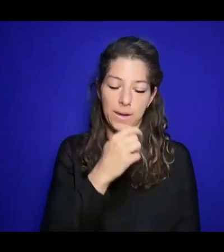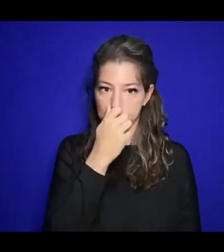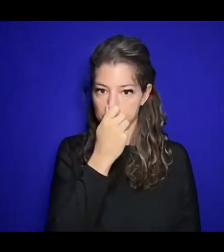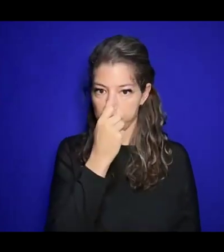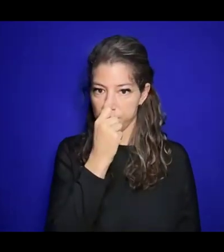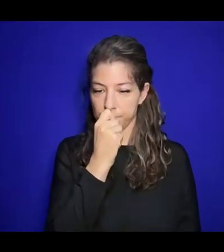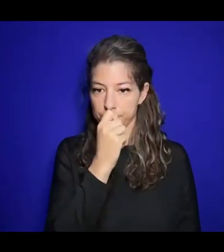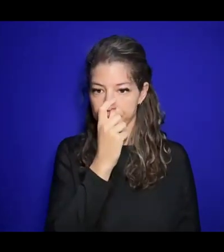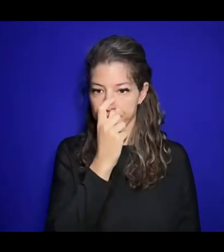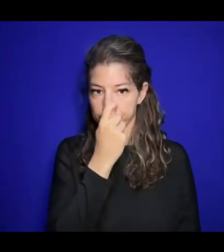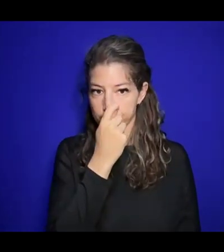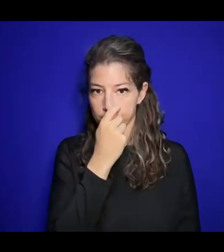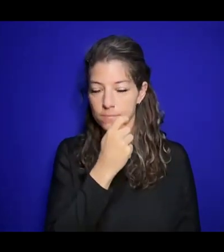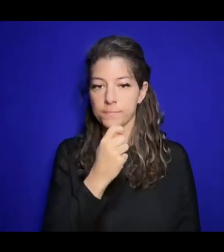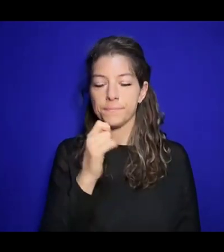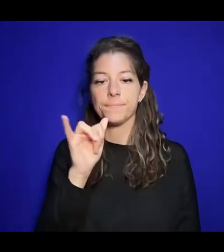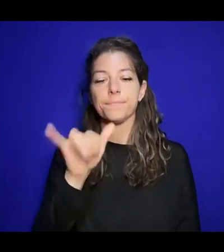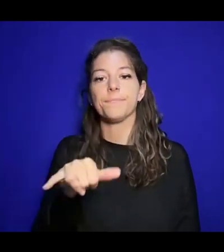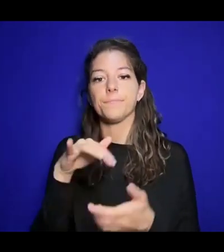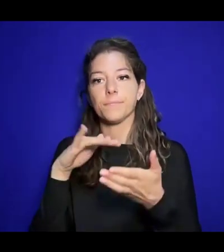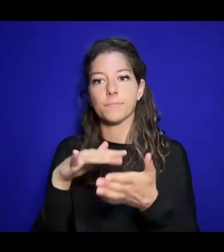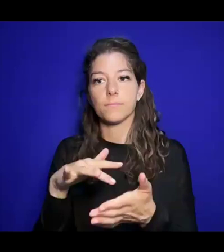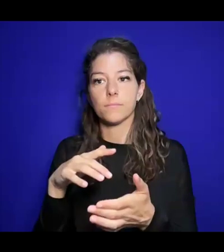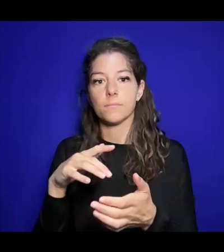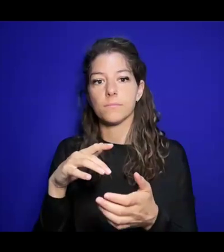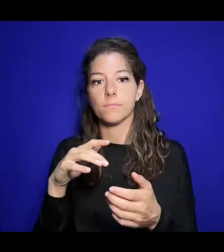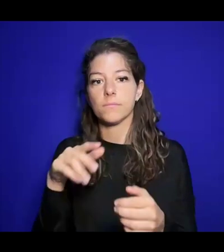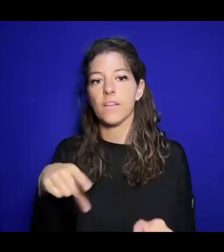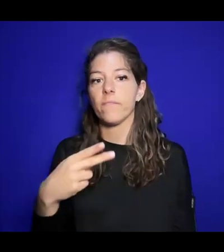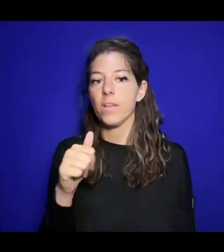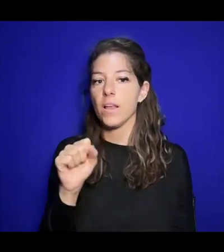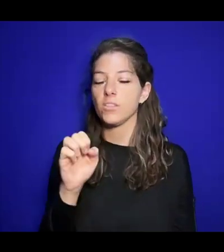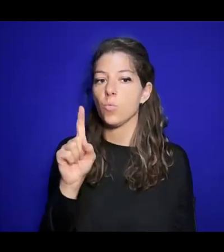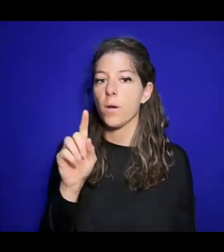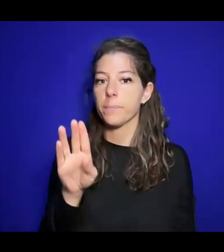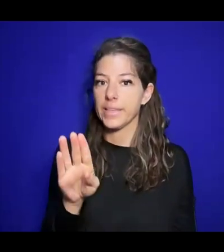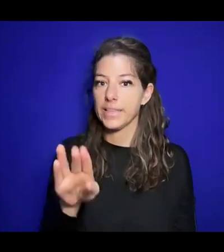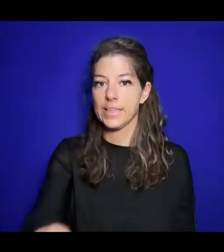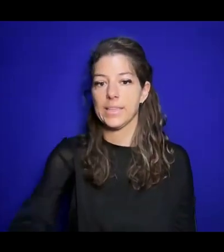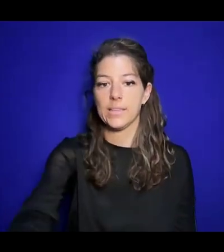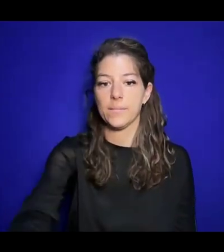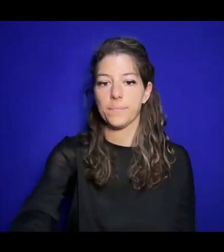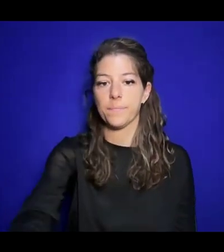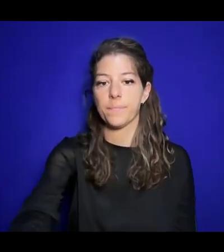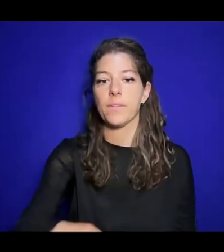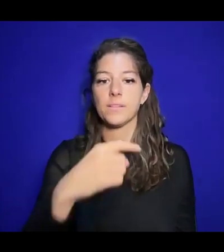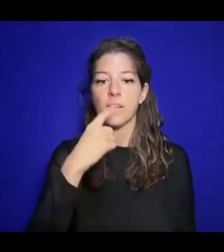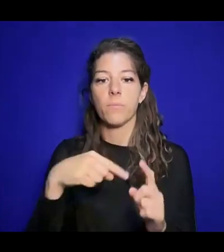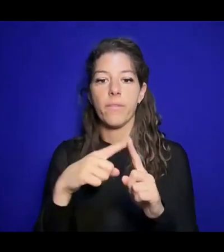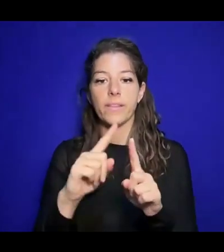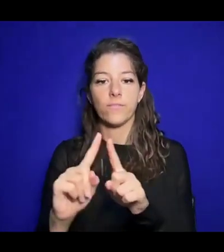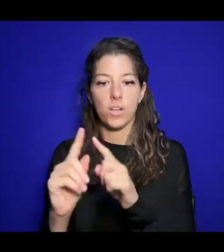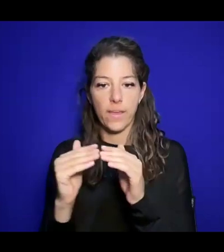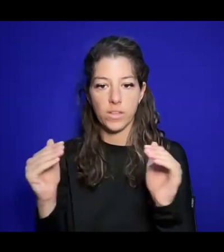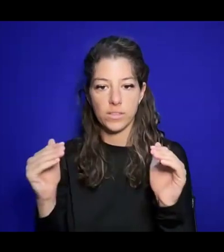Anyway, that particular study is in a phase 1B. I was telling you about the different levels. So